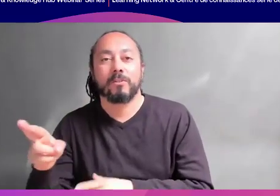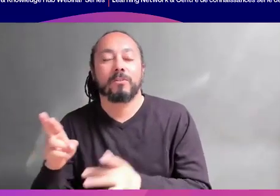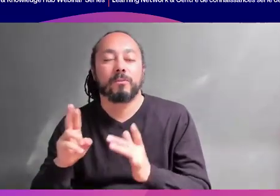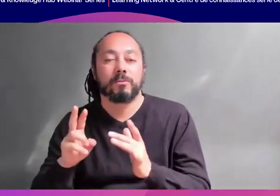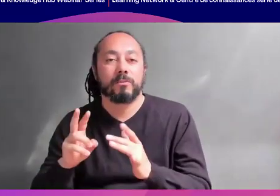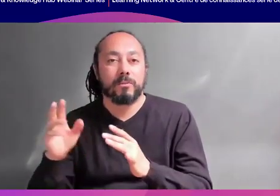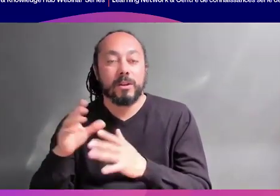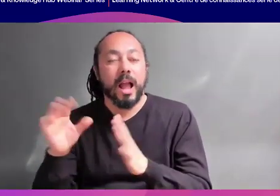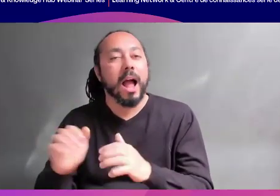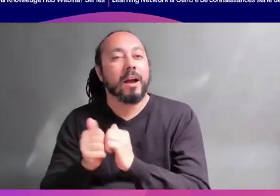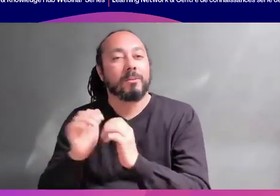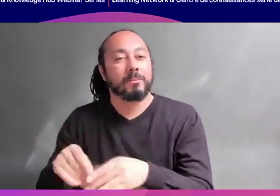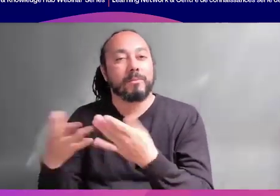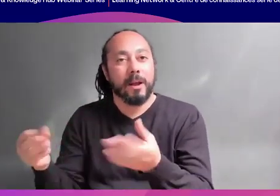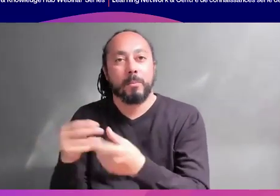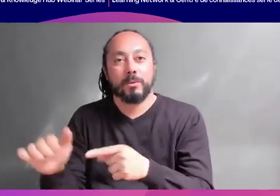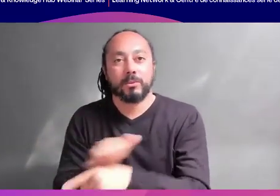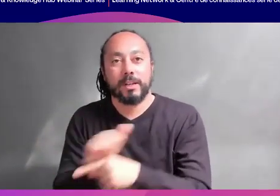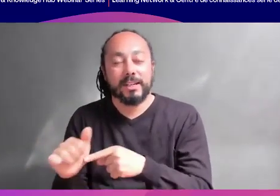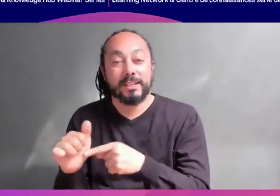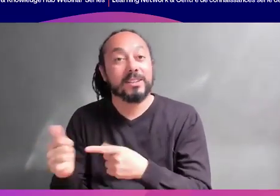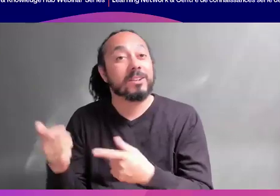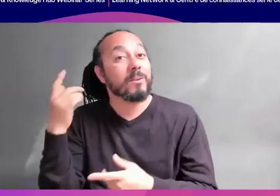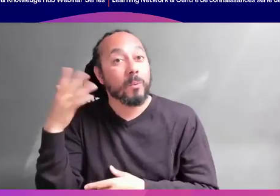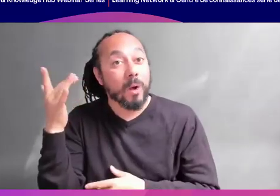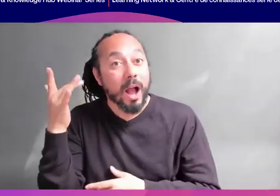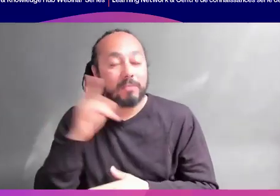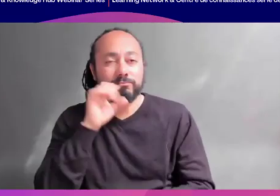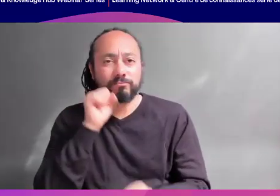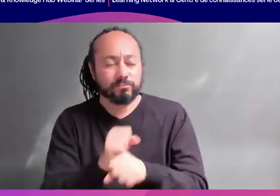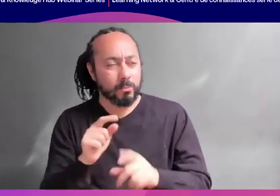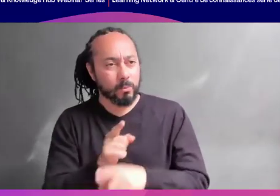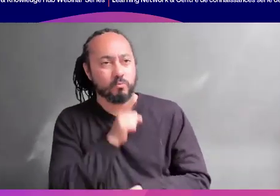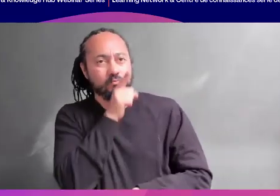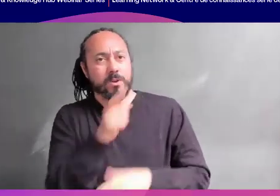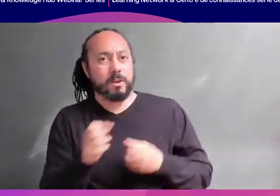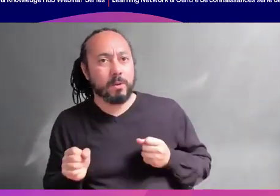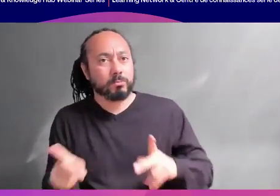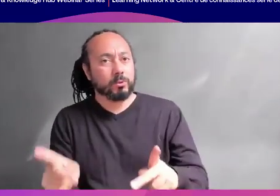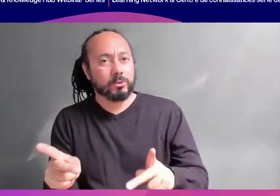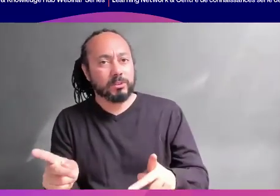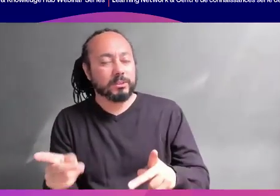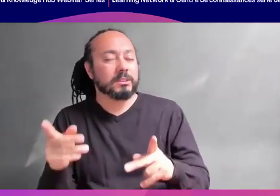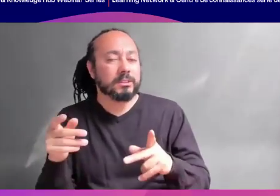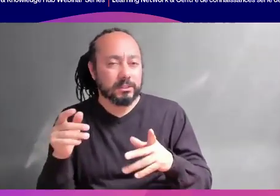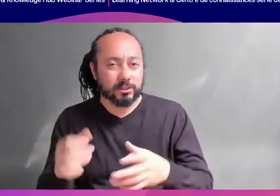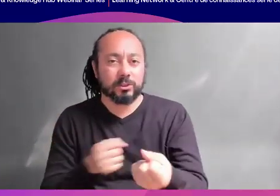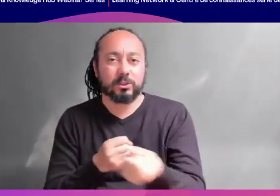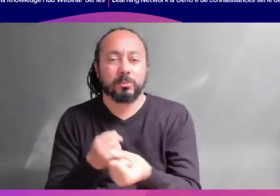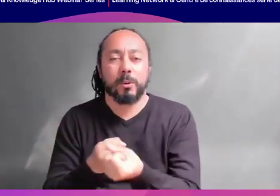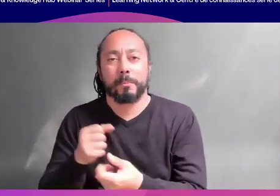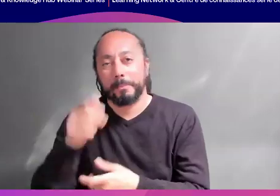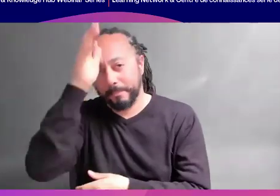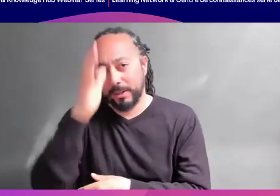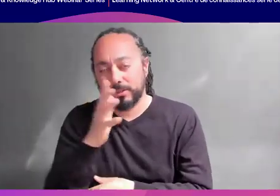So giving them more realistic opportunities to actually practice supporting other parents. And last, the texting component